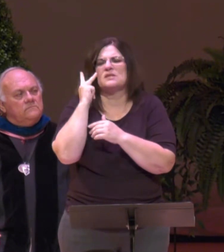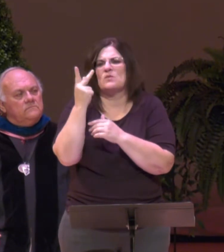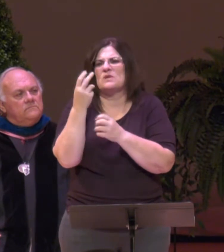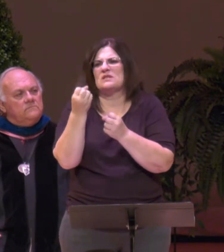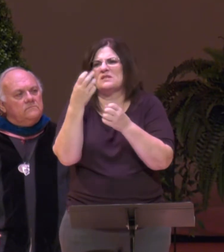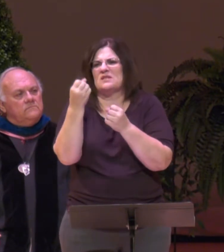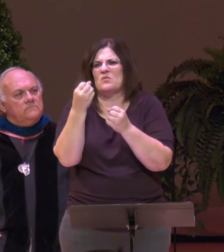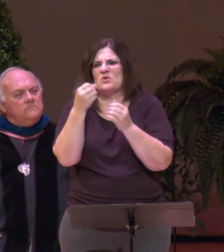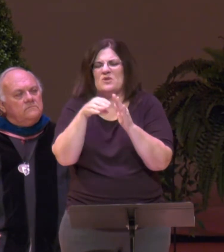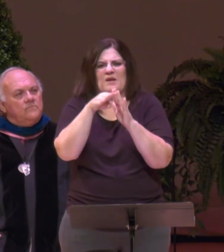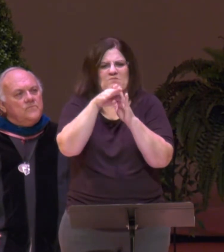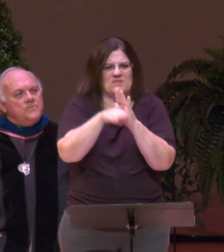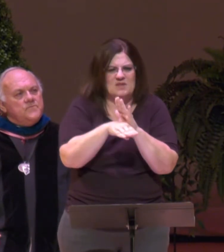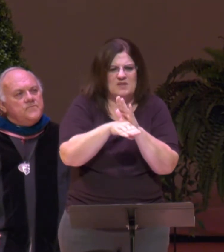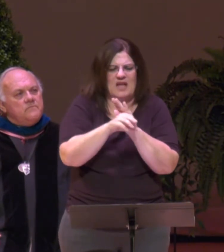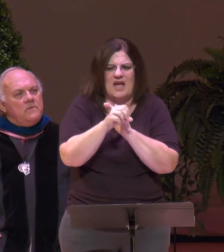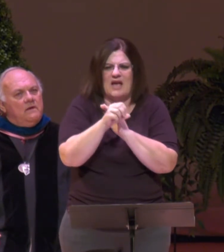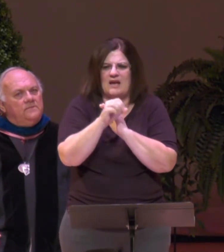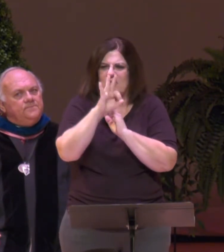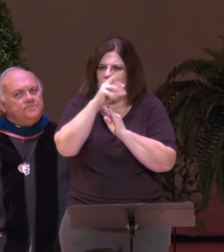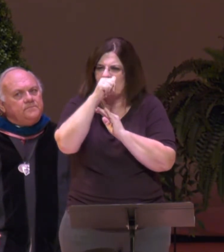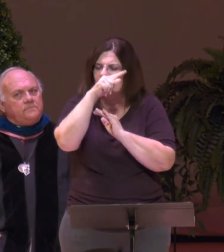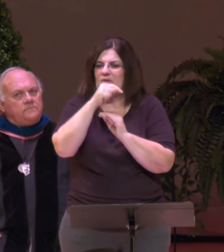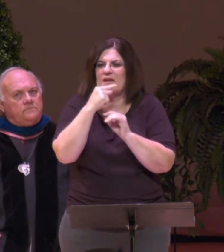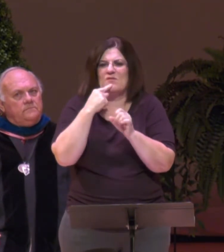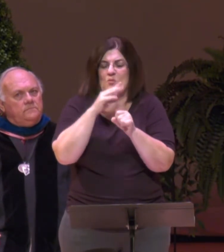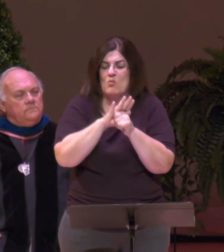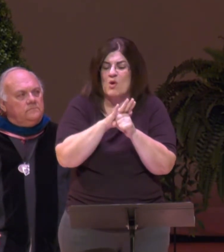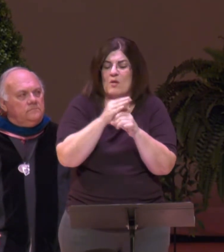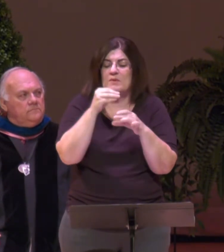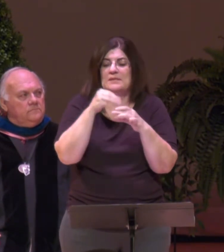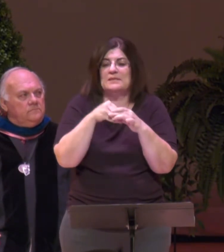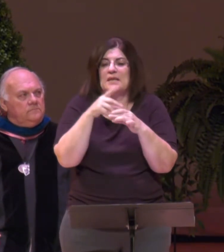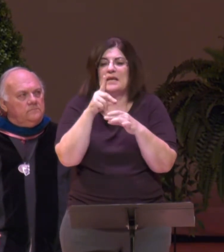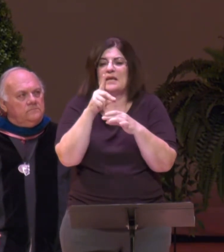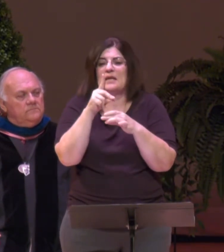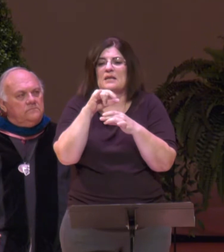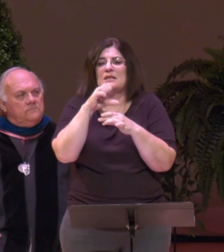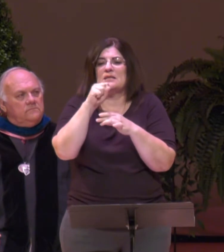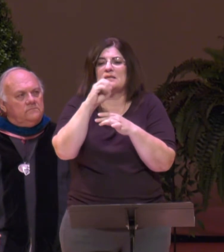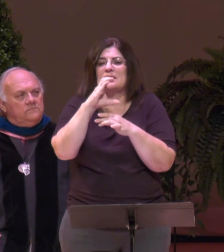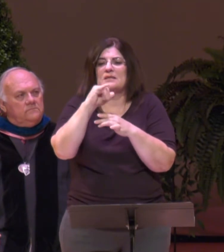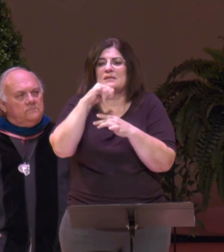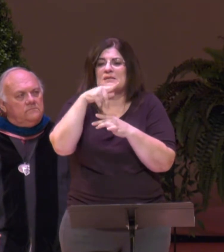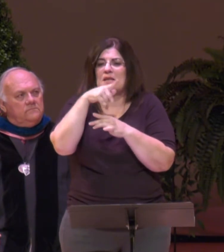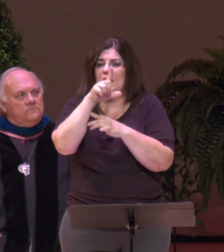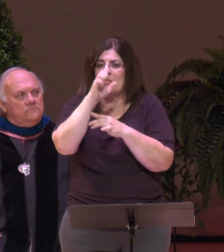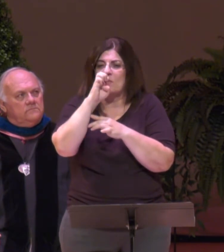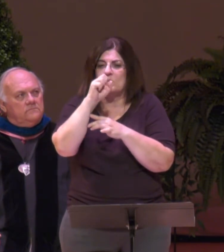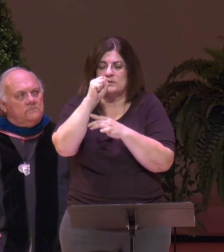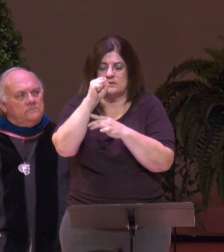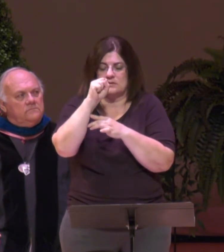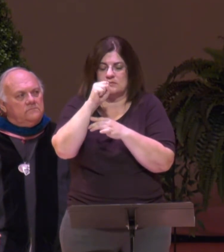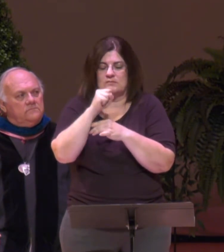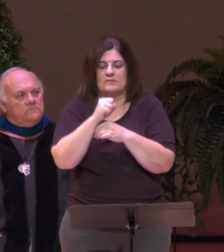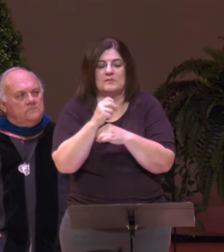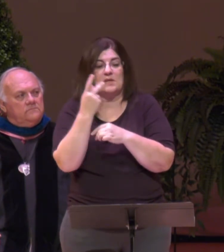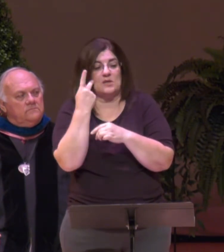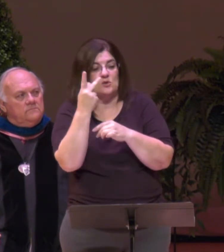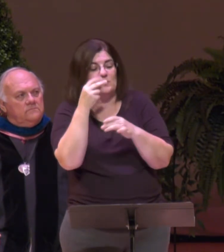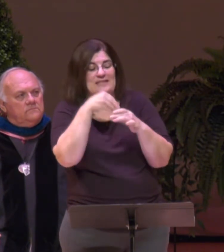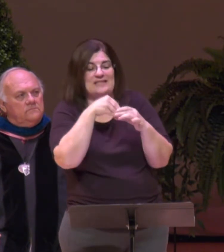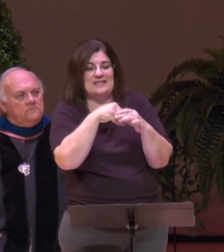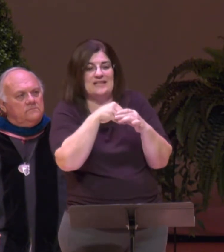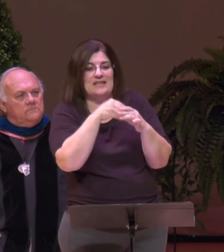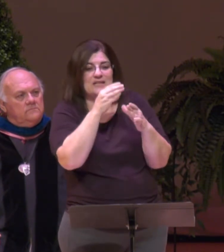selected disciples. If you recall in Matthew chapter 8, verses 23 through 27, Jesus is asleep on